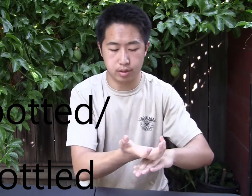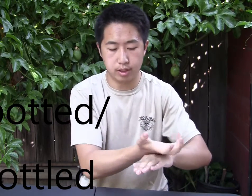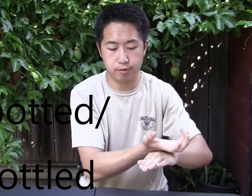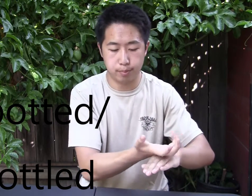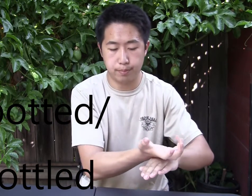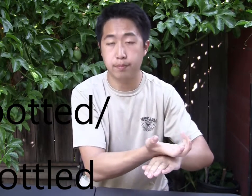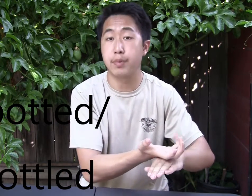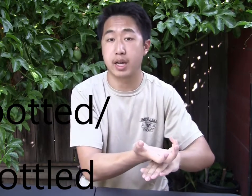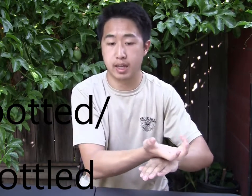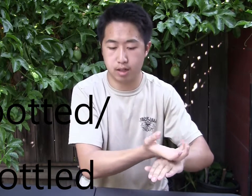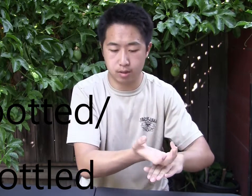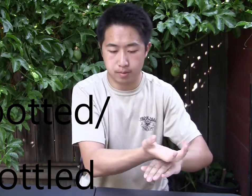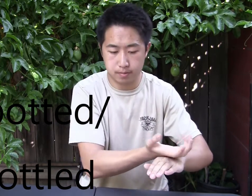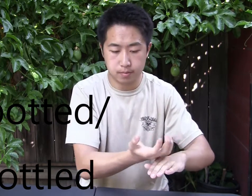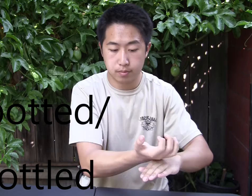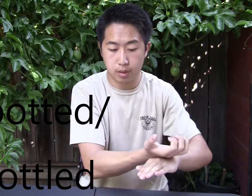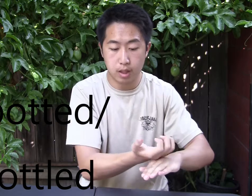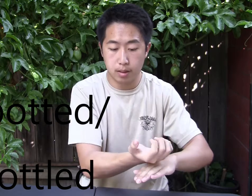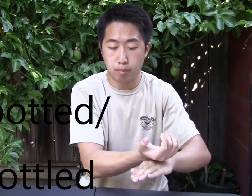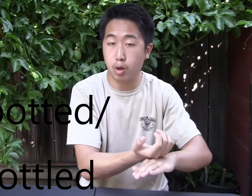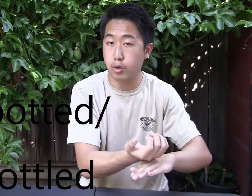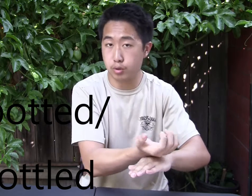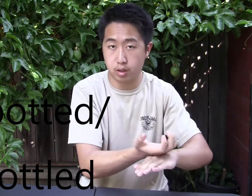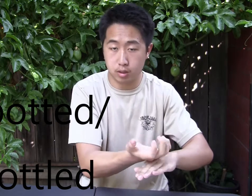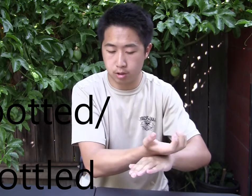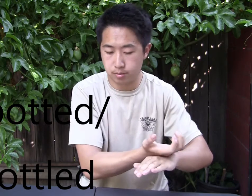left backhand. Mottled color.